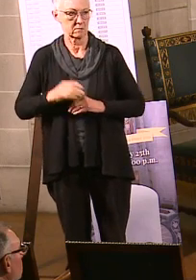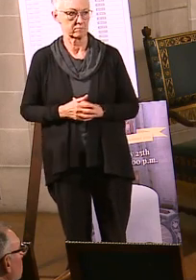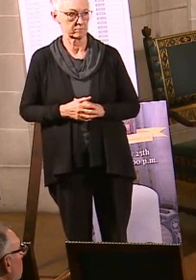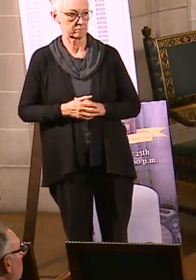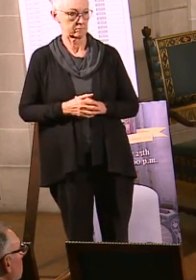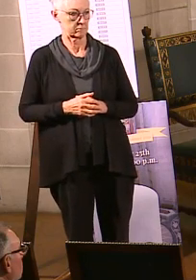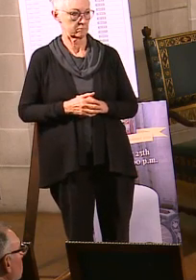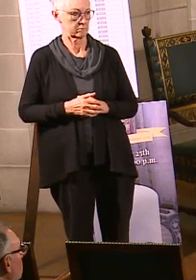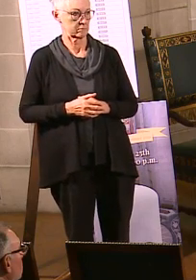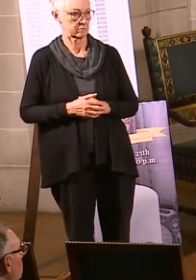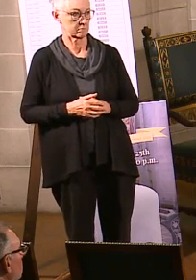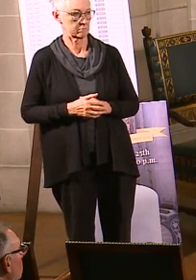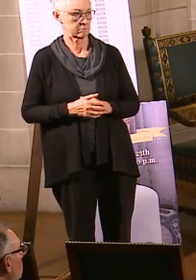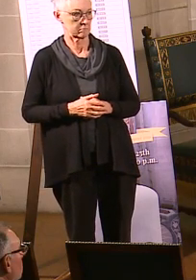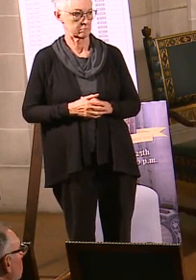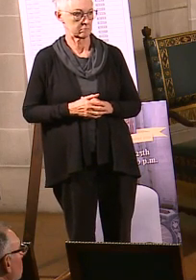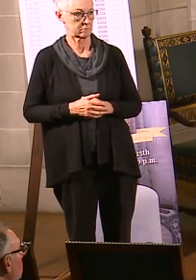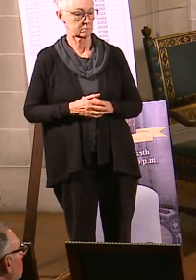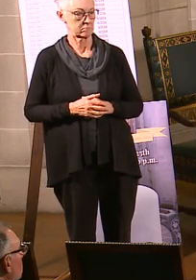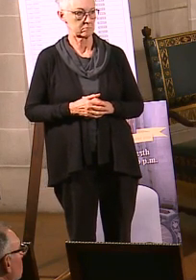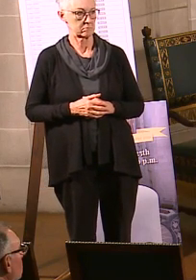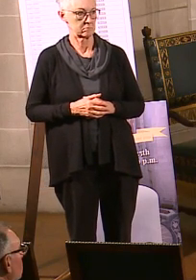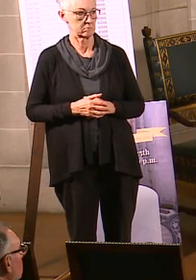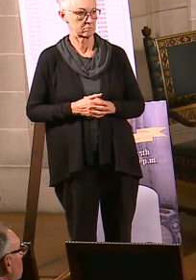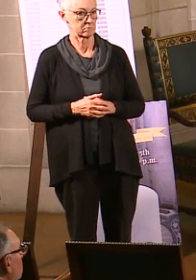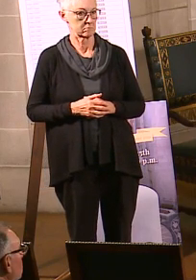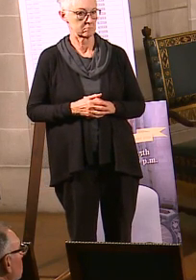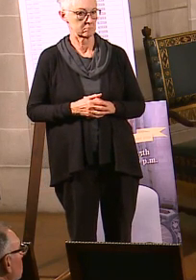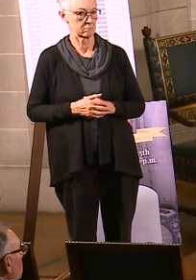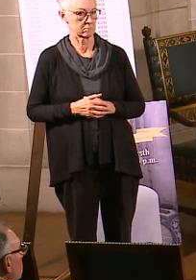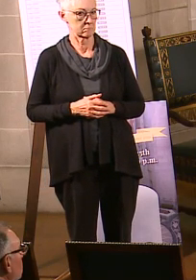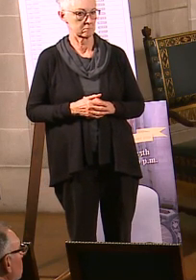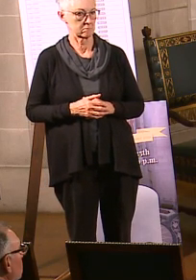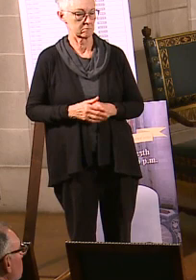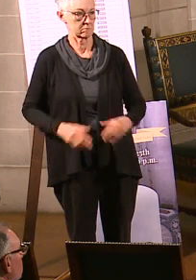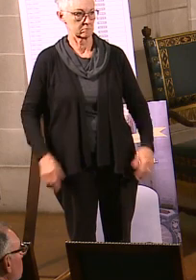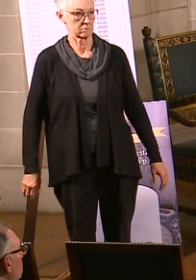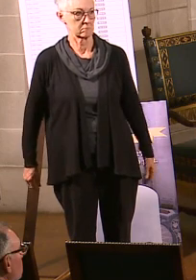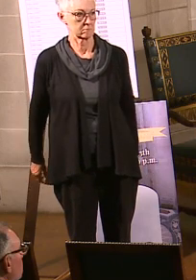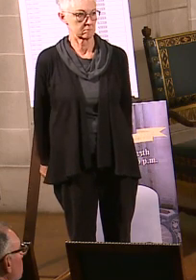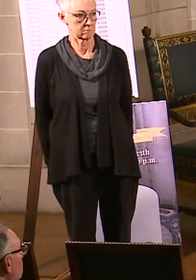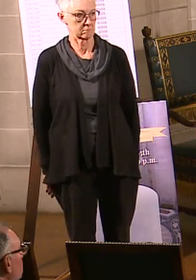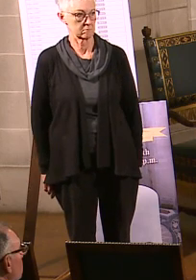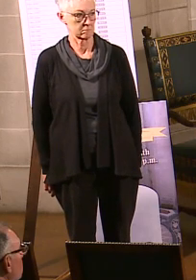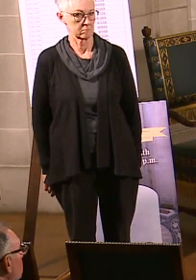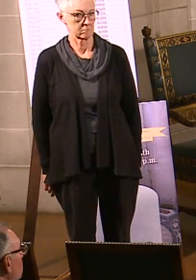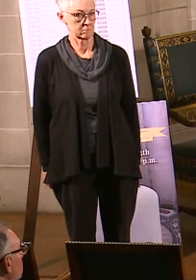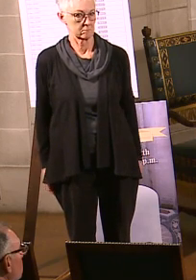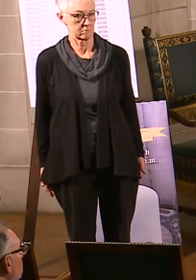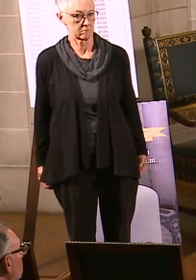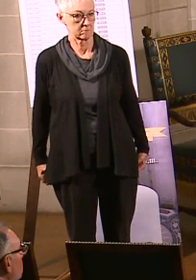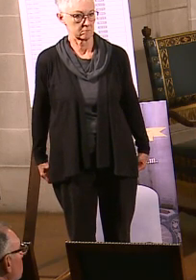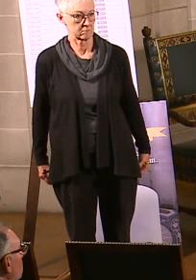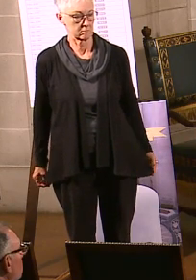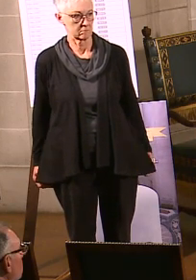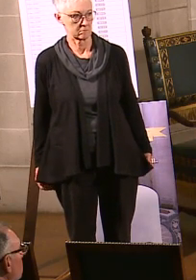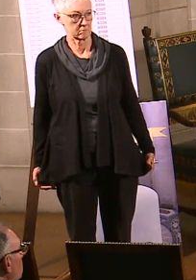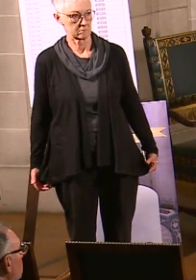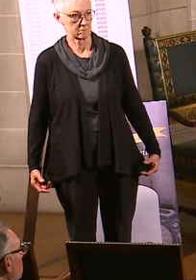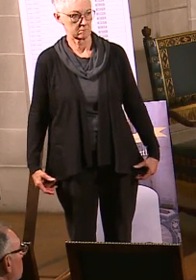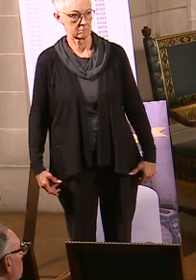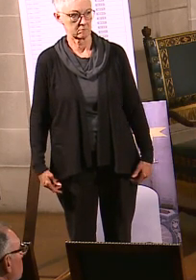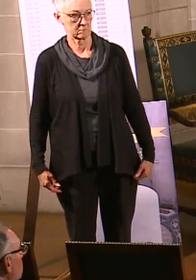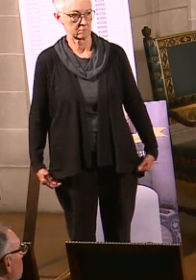to know about testing. Are we ever going to get to a point where anyone who wants a test can get a test, maybe even multiple